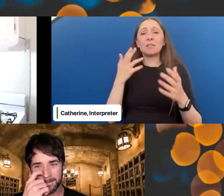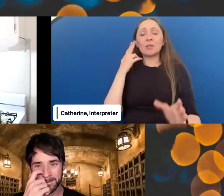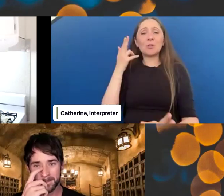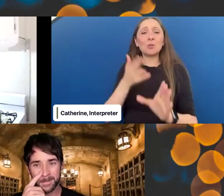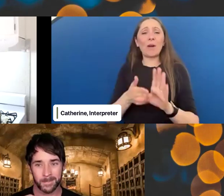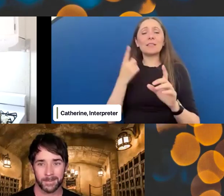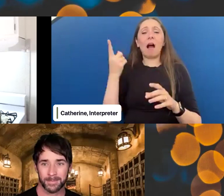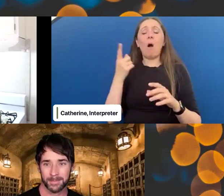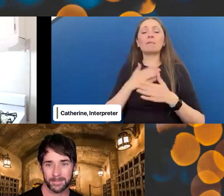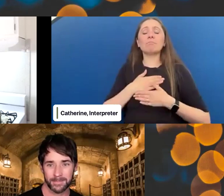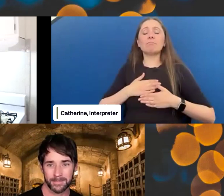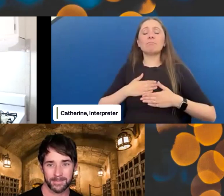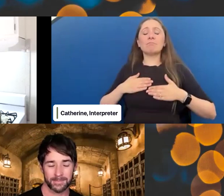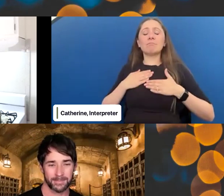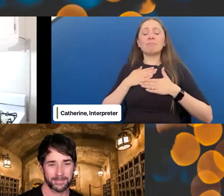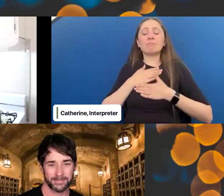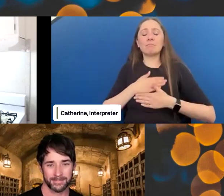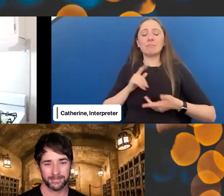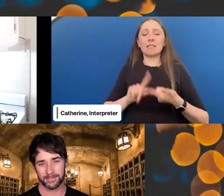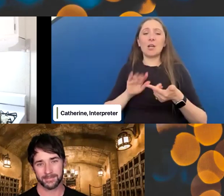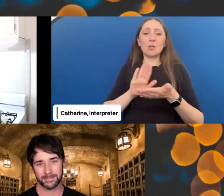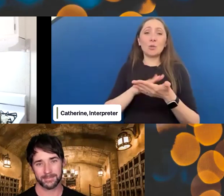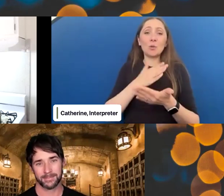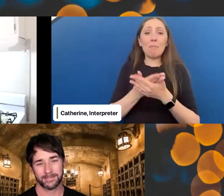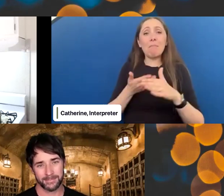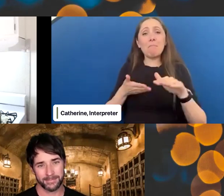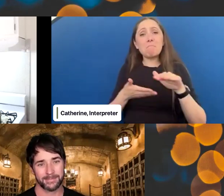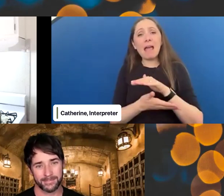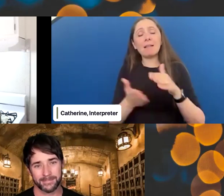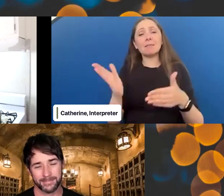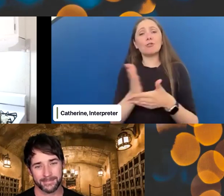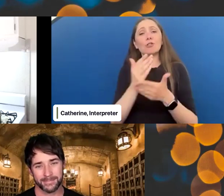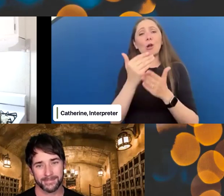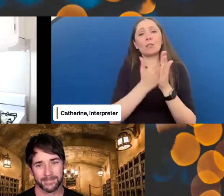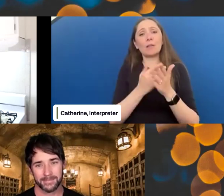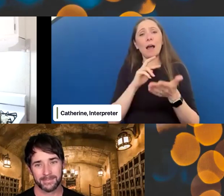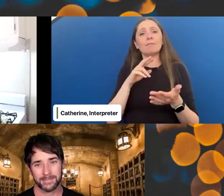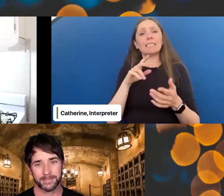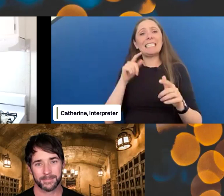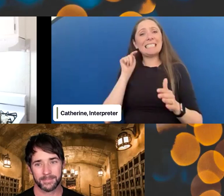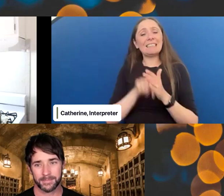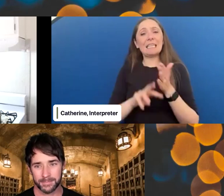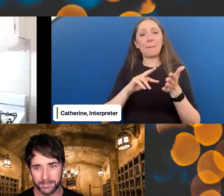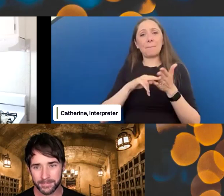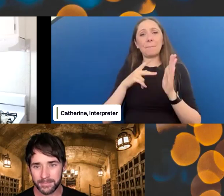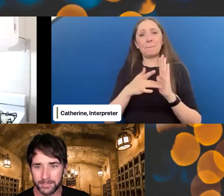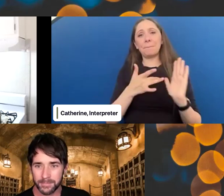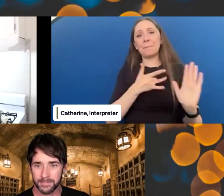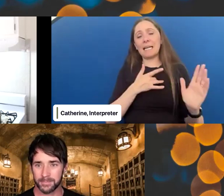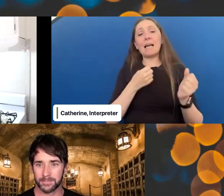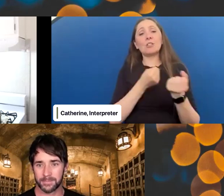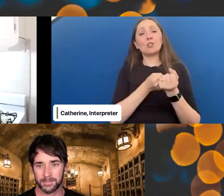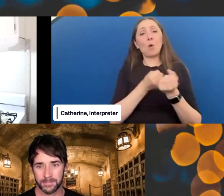it's always a pleasure to bake for you guys and to share recipes that mean so much to me and to support every mother that counts and to support